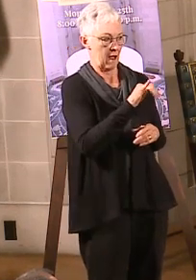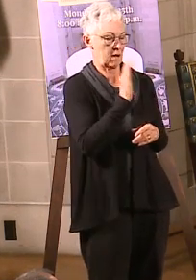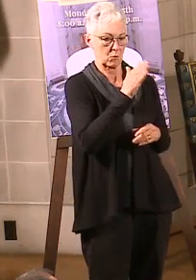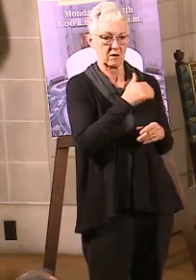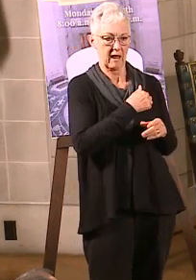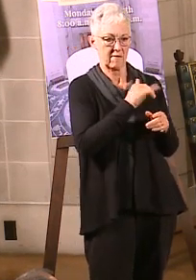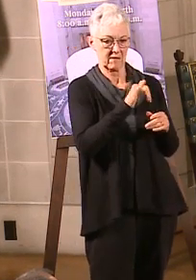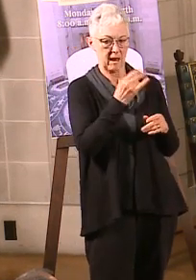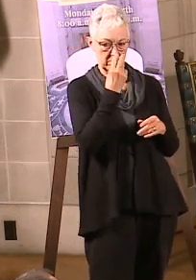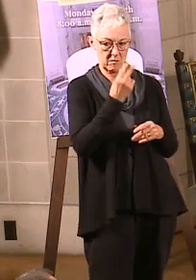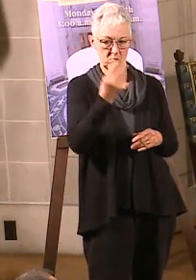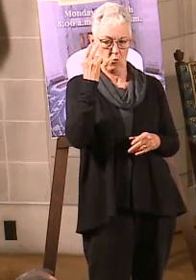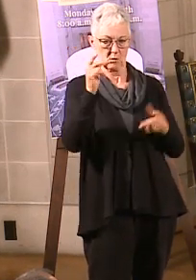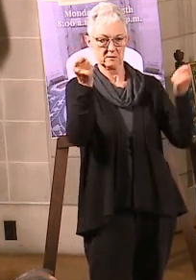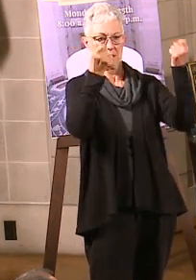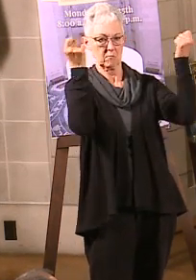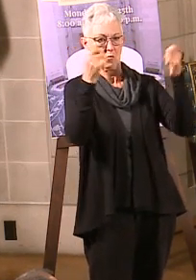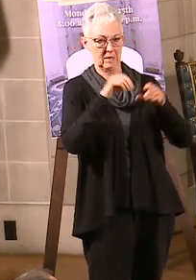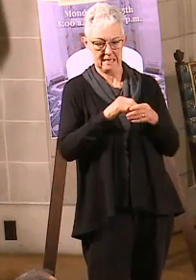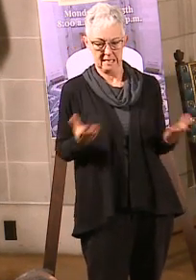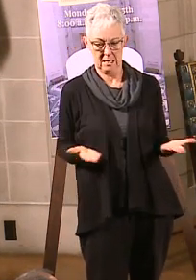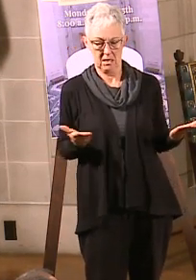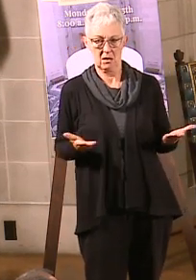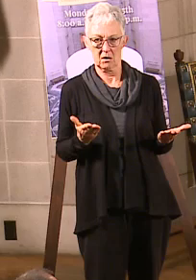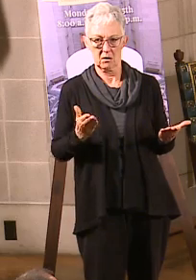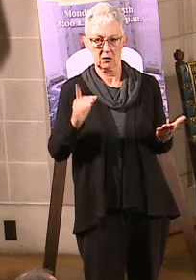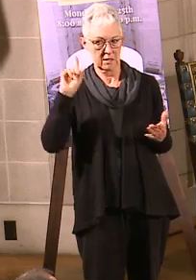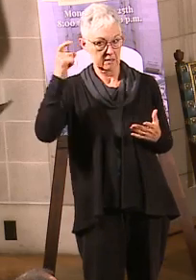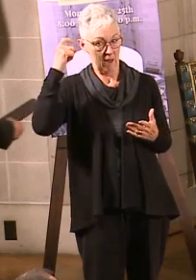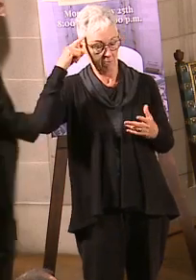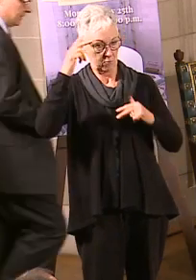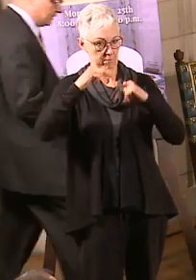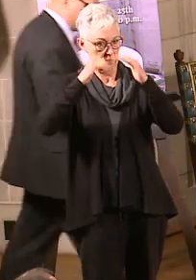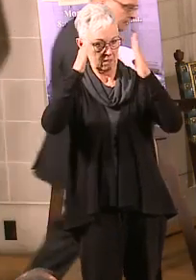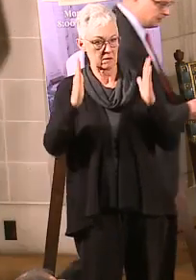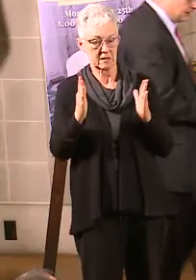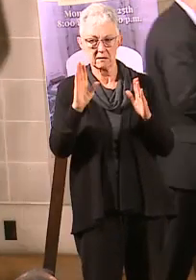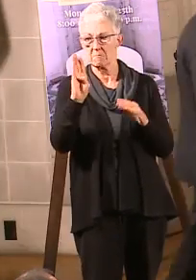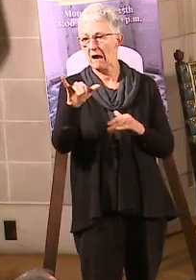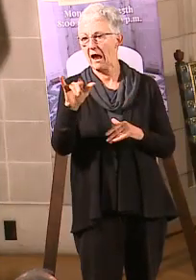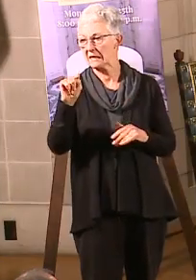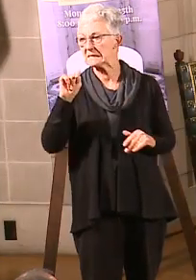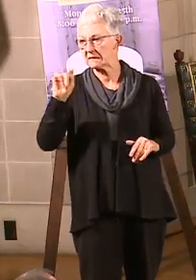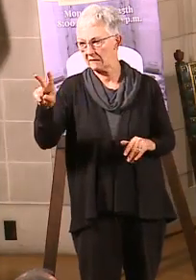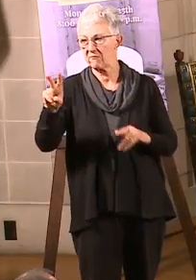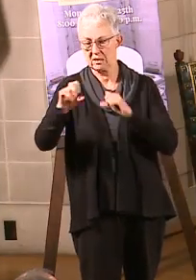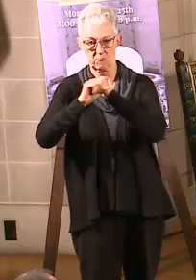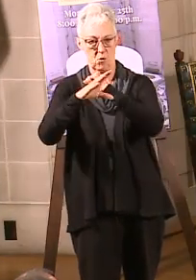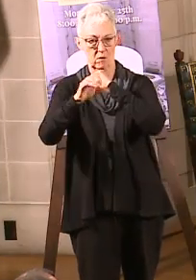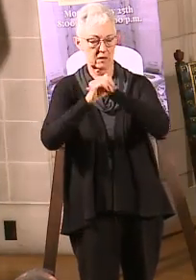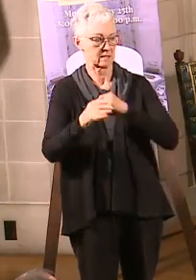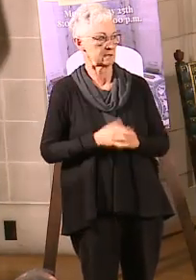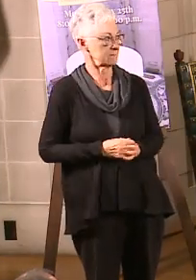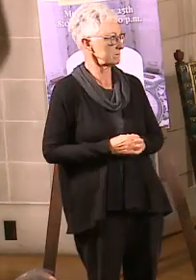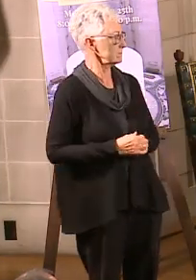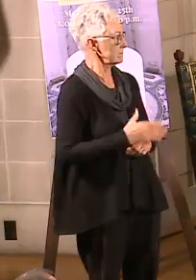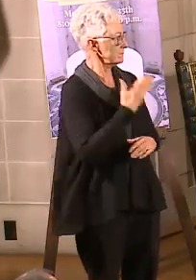so, John, I'm going to ask you to come up and talk a little bit more about this. Thank you, Governor. Good